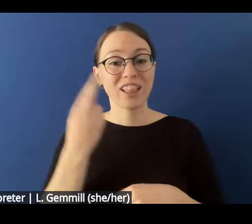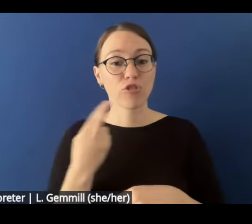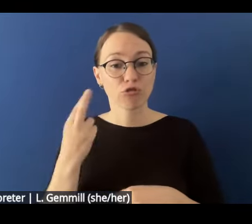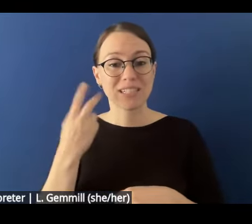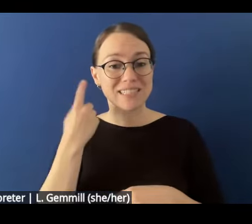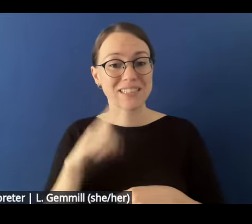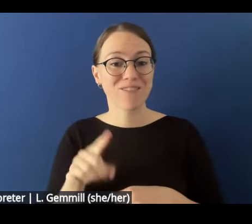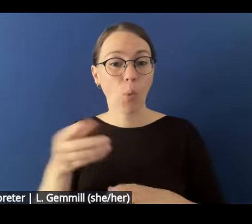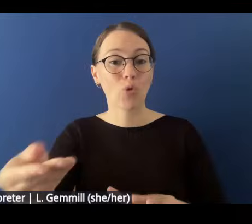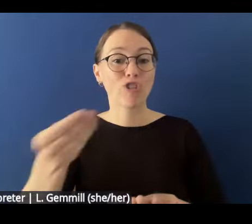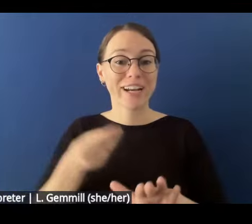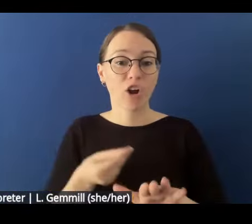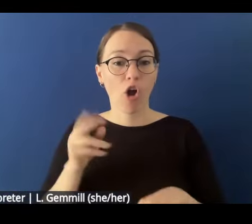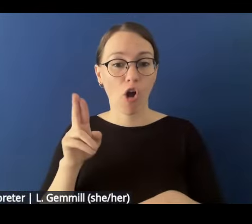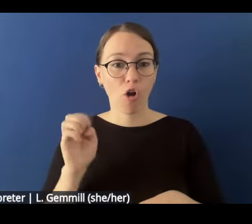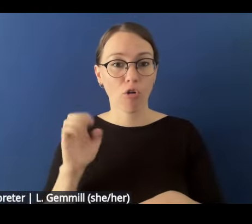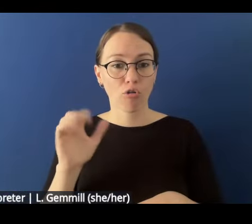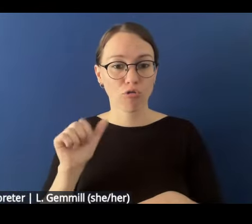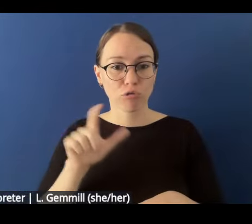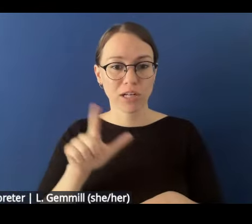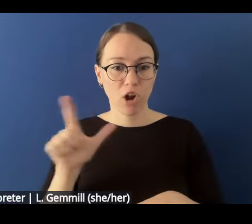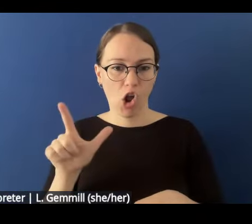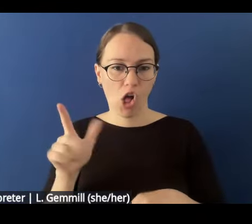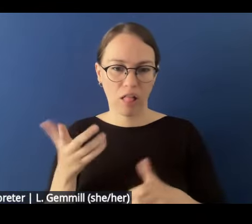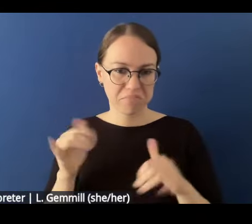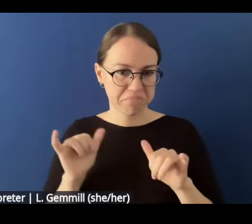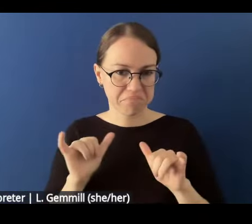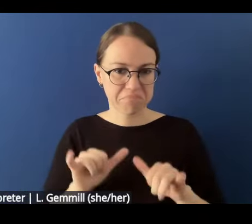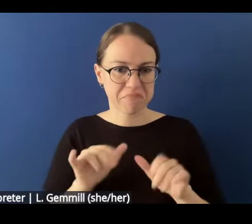past. No, I agree with you. I think it's,